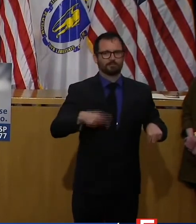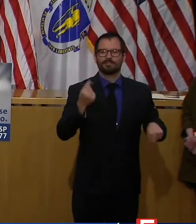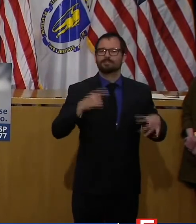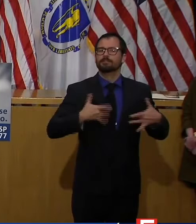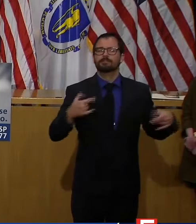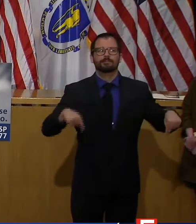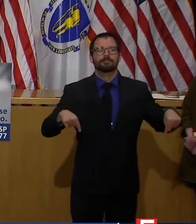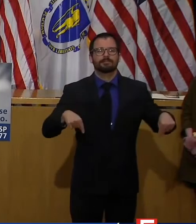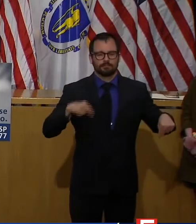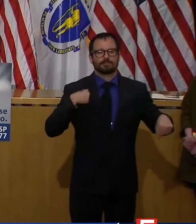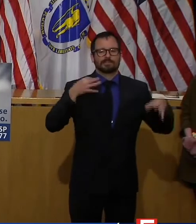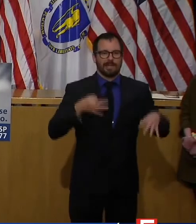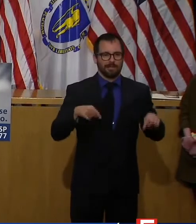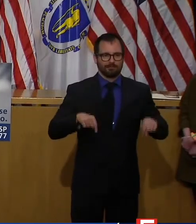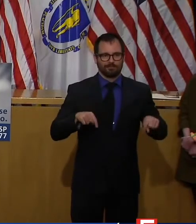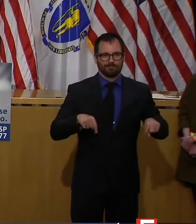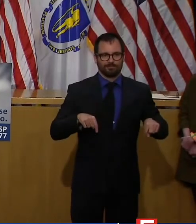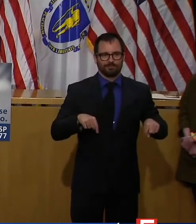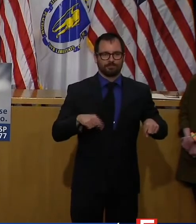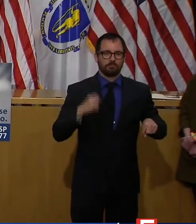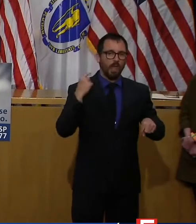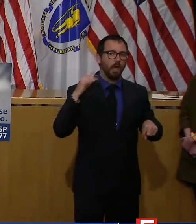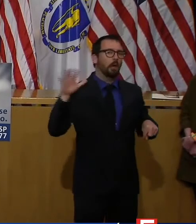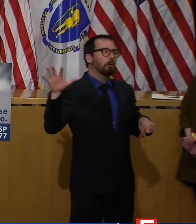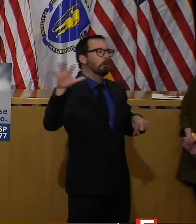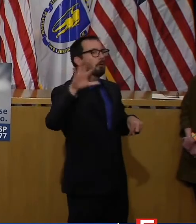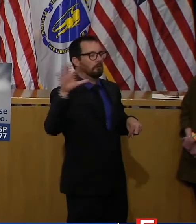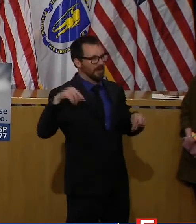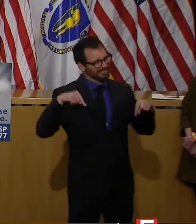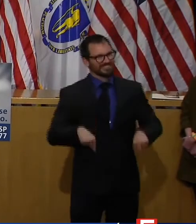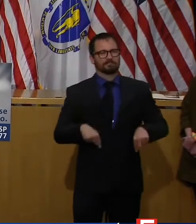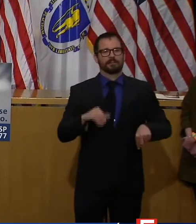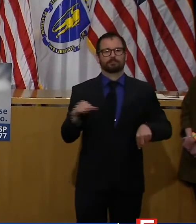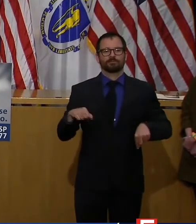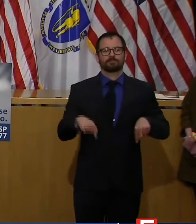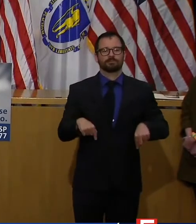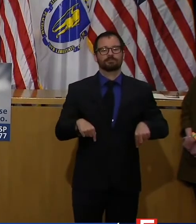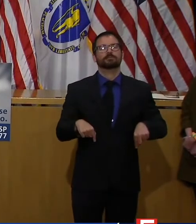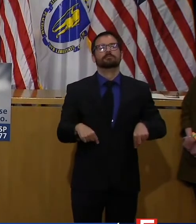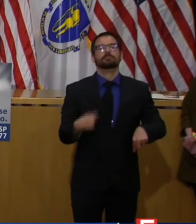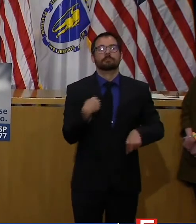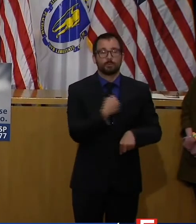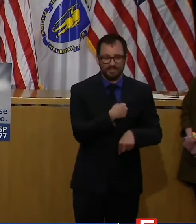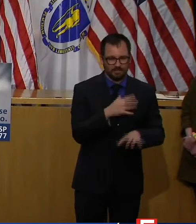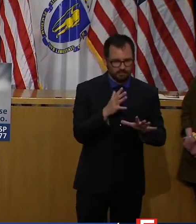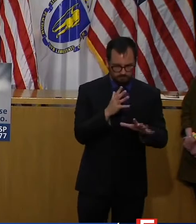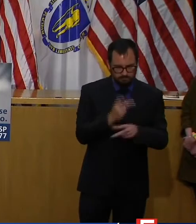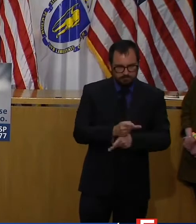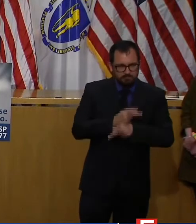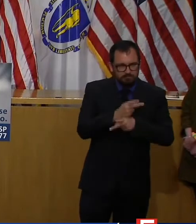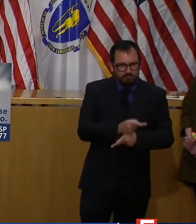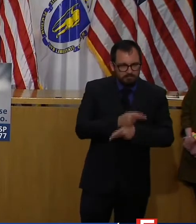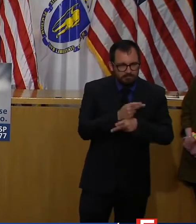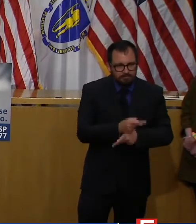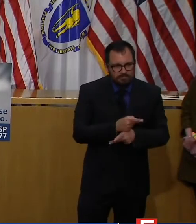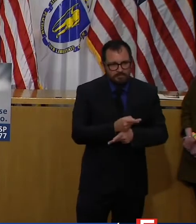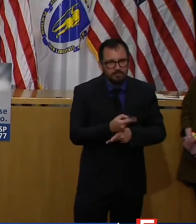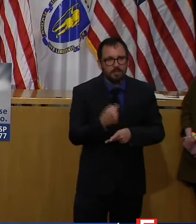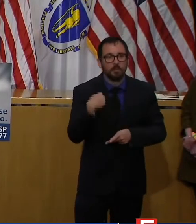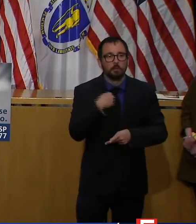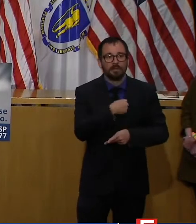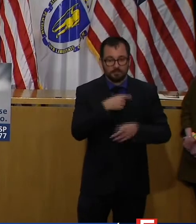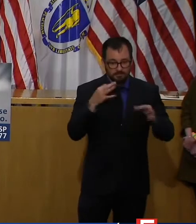make decisions, we're not doing stuff that's wildly out of line with what's going on in other states if we believe it can be